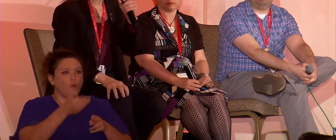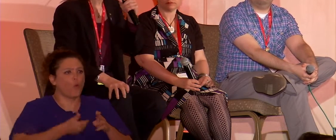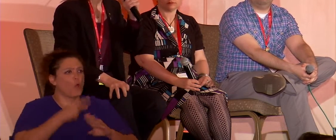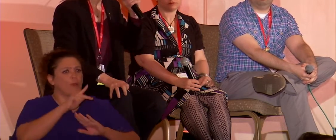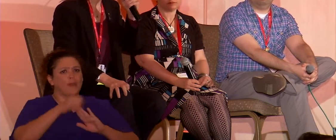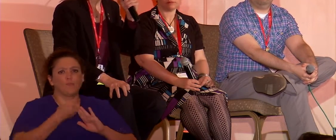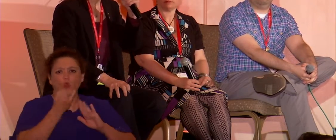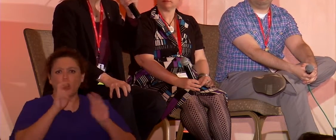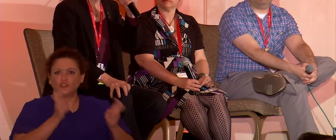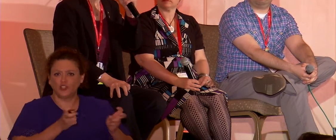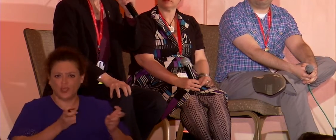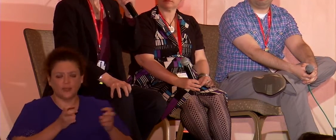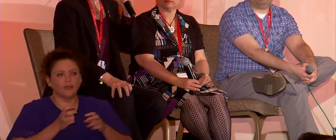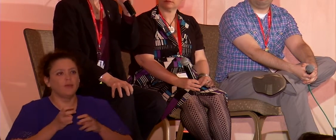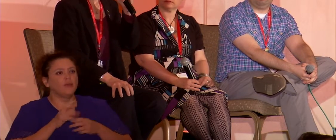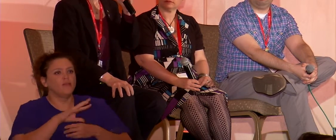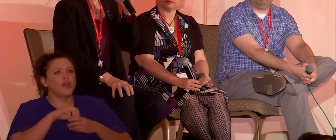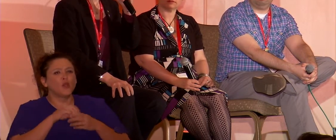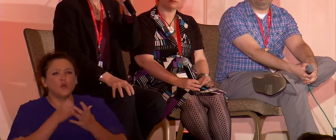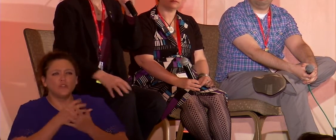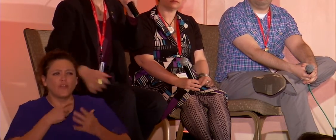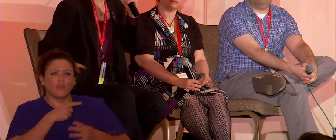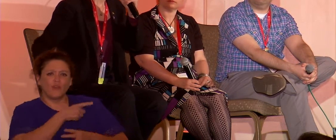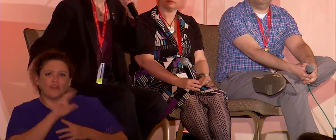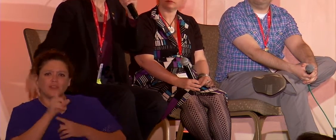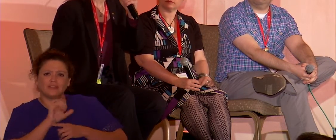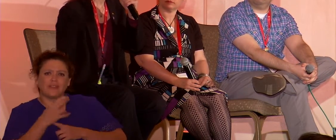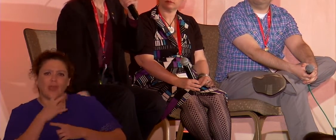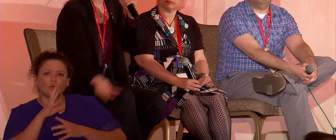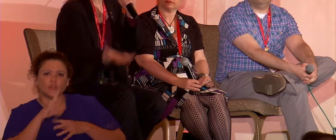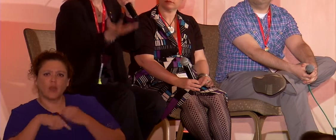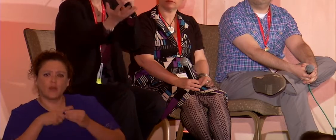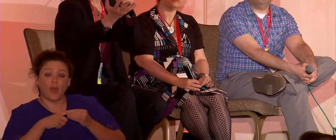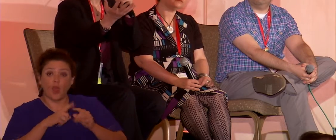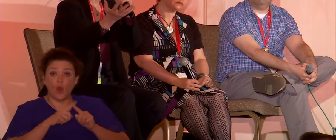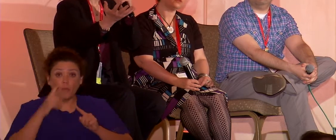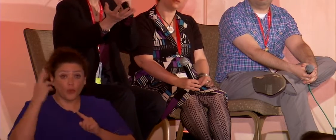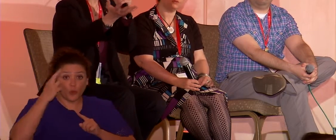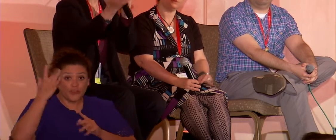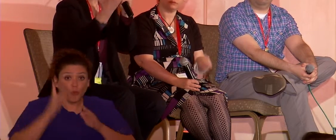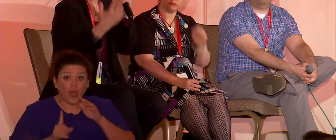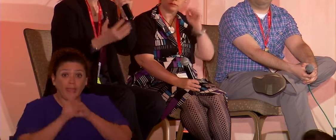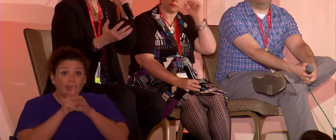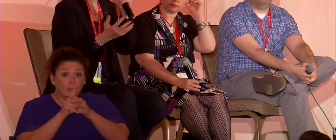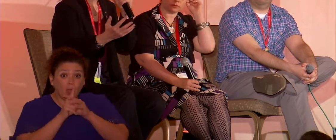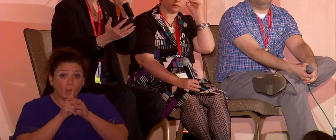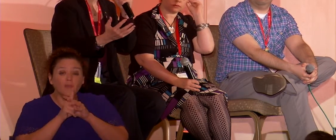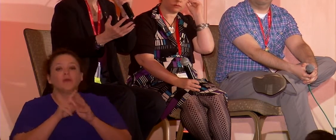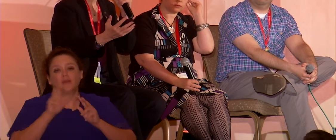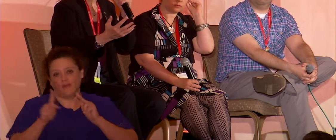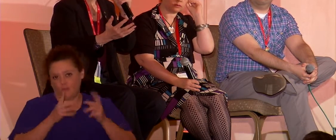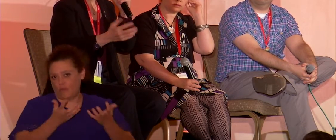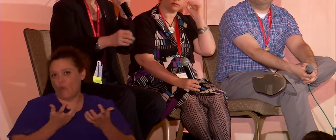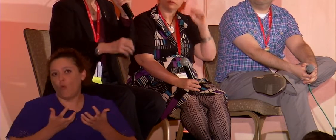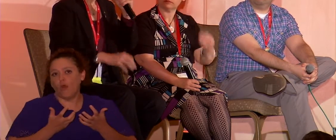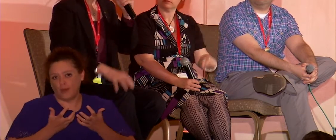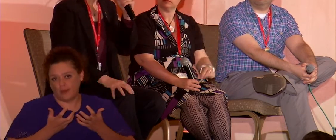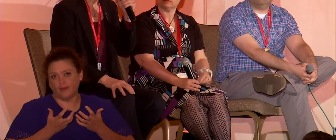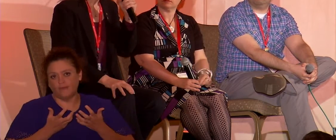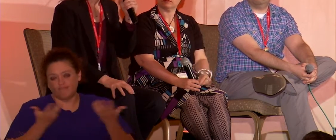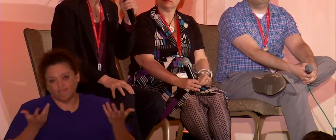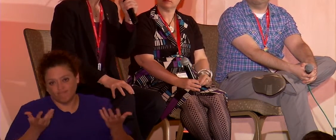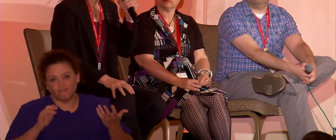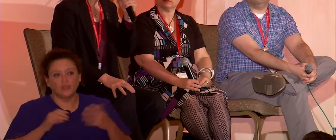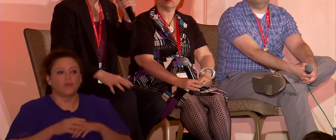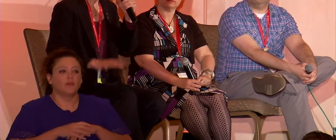that Zack was talking about. But it bubbled up because people wanted it. That's how the task force responds. At